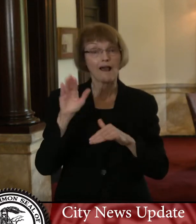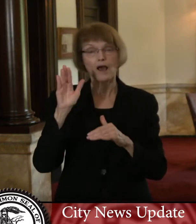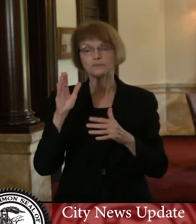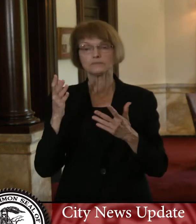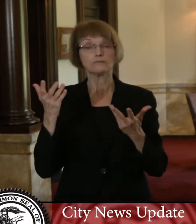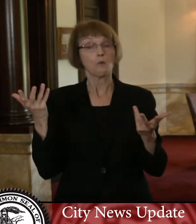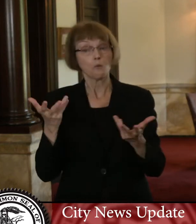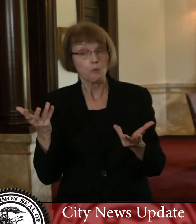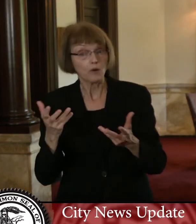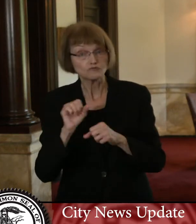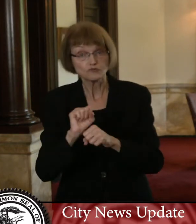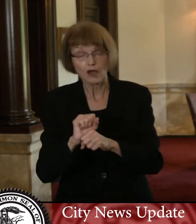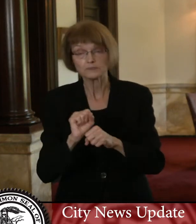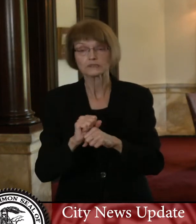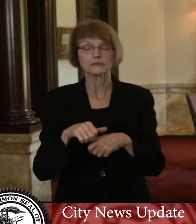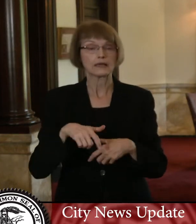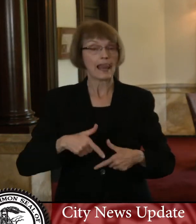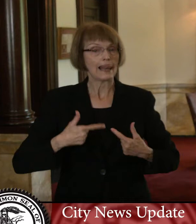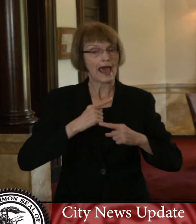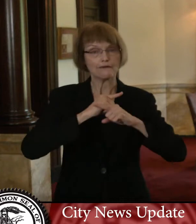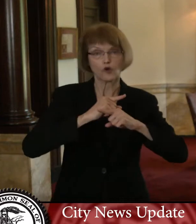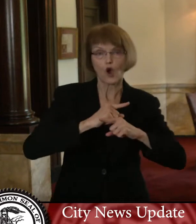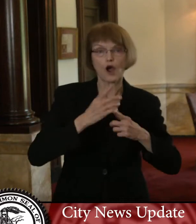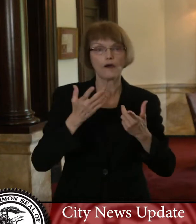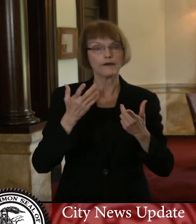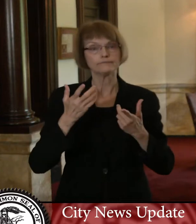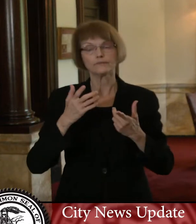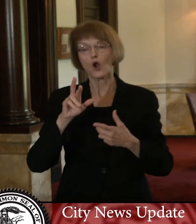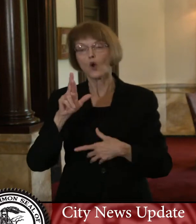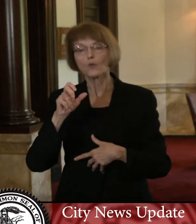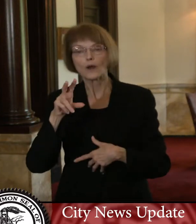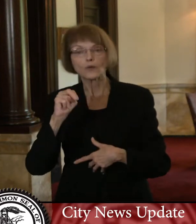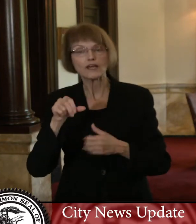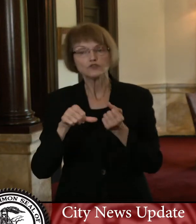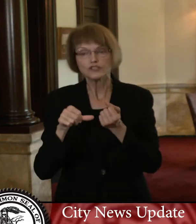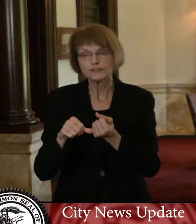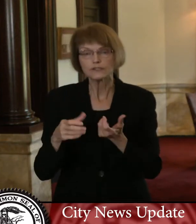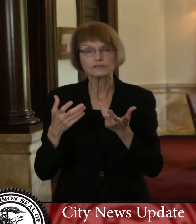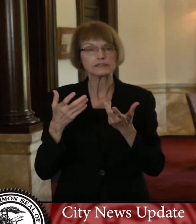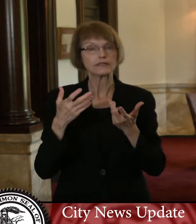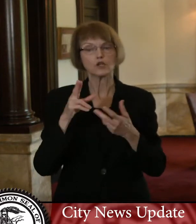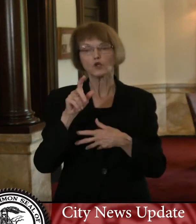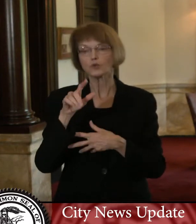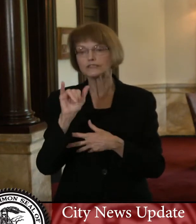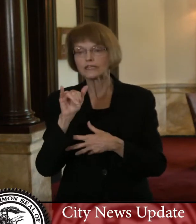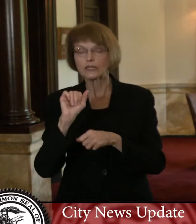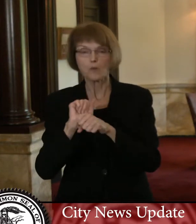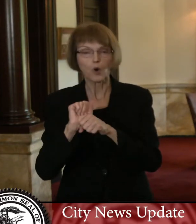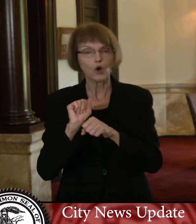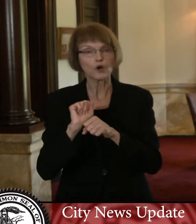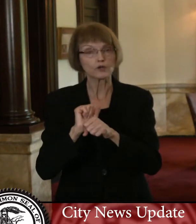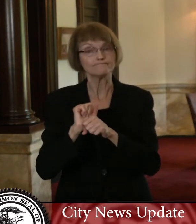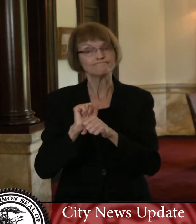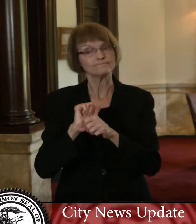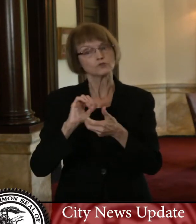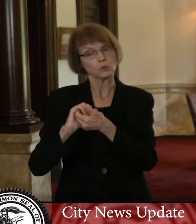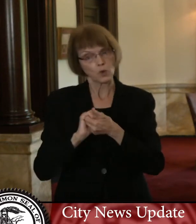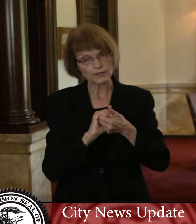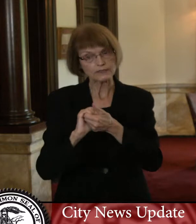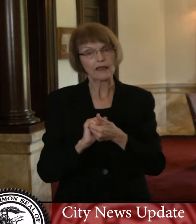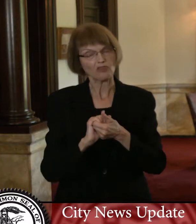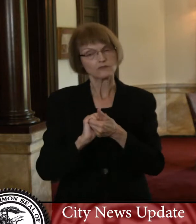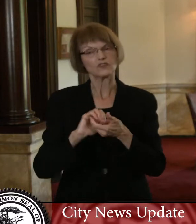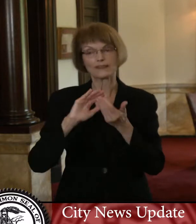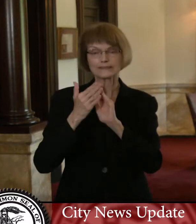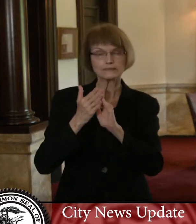lifeguard, a recreation assistant, or utility worker to help keep our city clean and beautiful and safe for everyone to